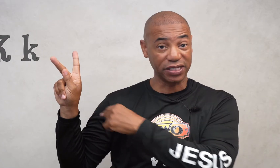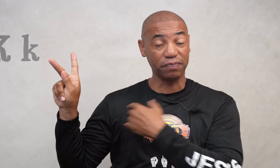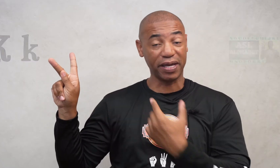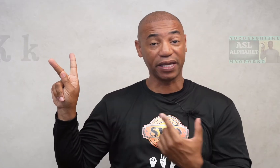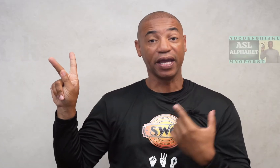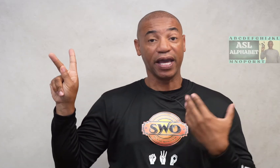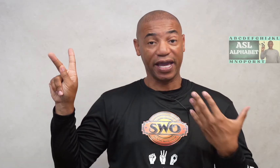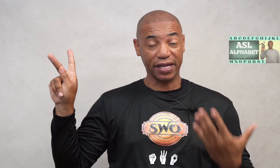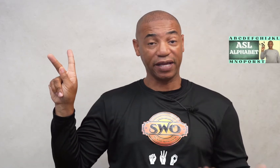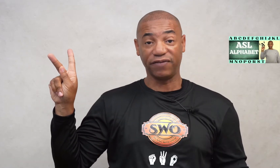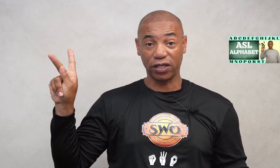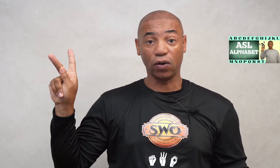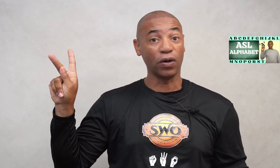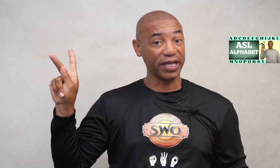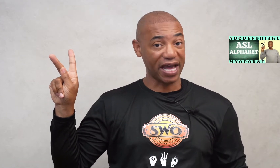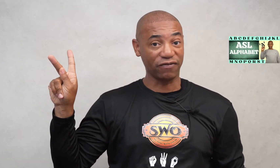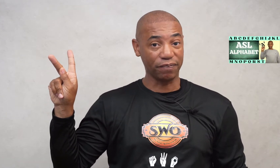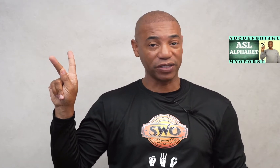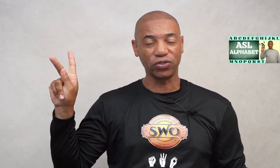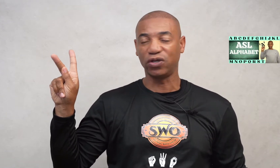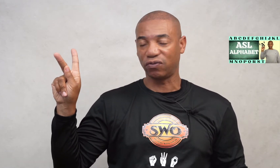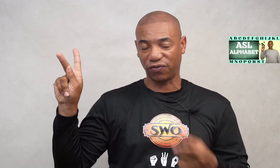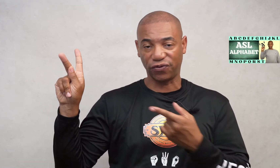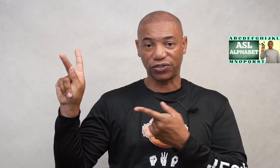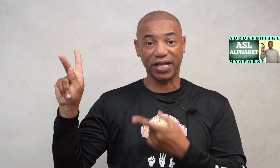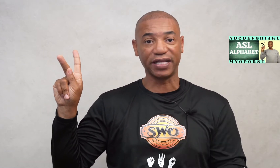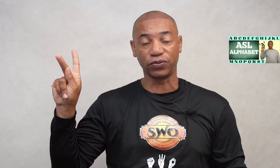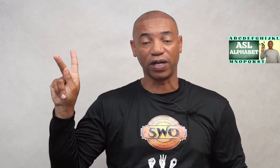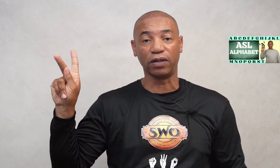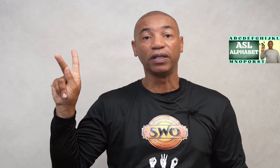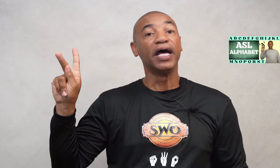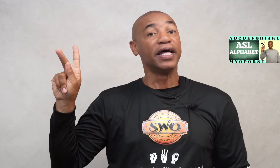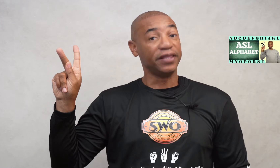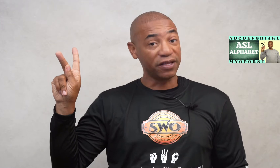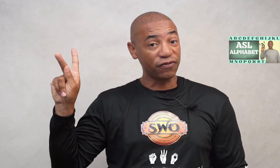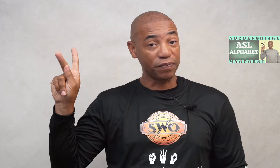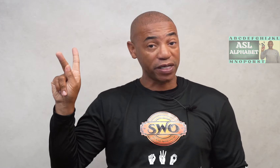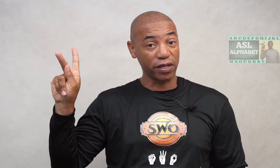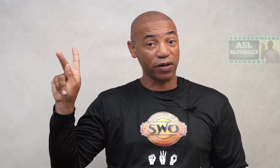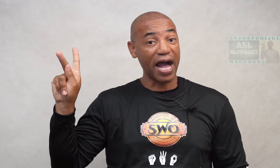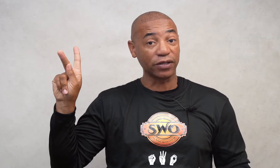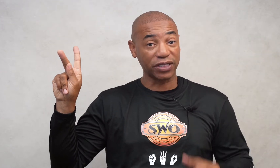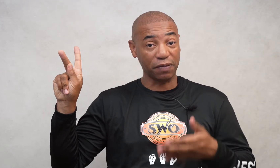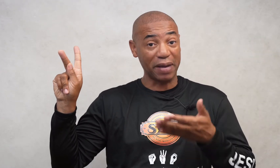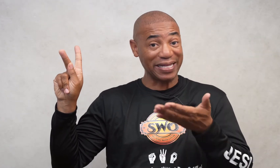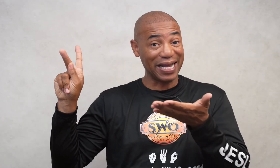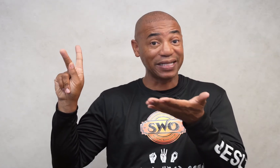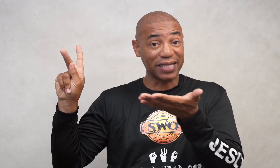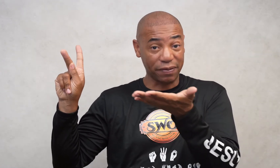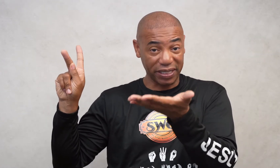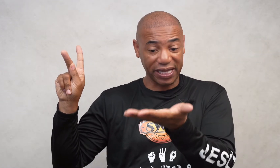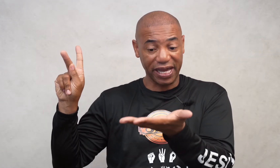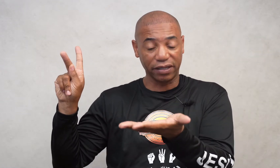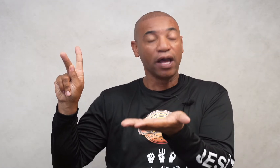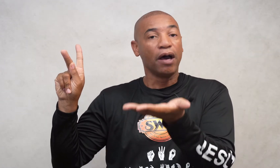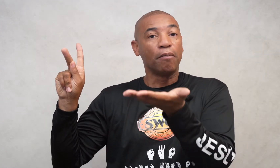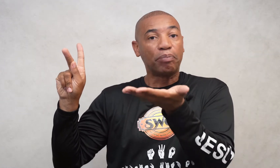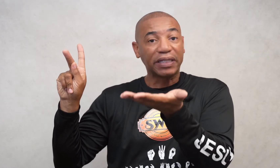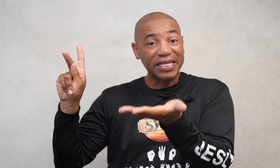make a video on the alphabet, so you can refer to that as well. Then from here, I'll take my non-dominant hand, place it in